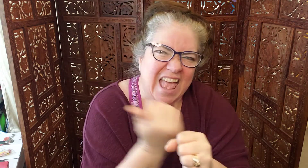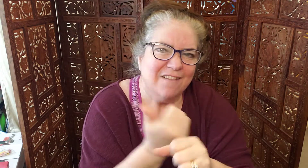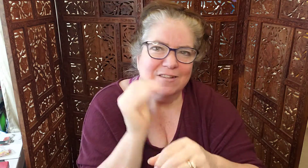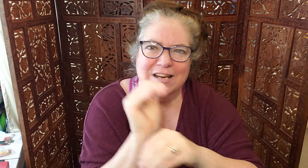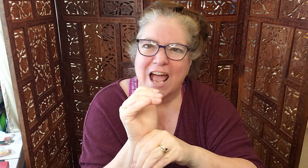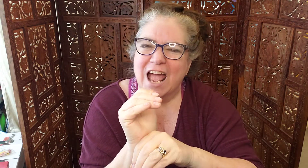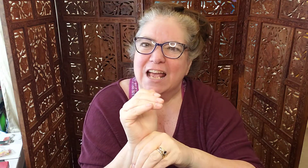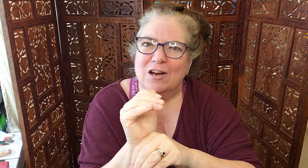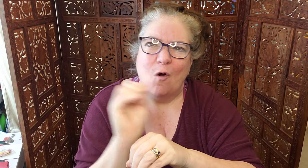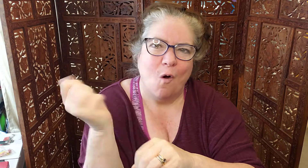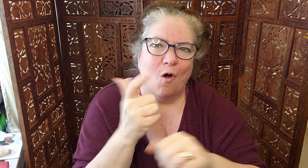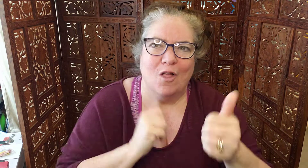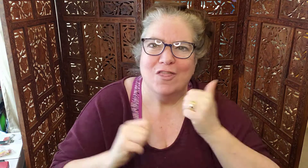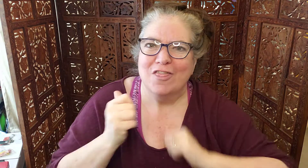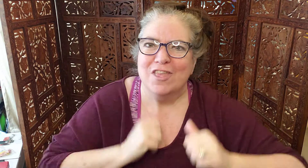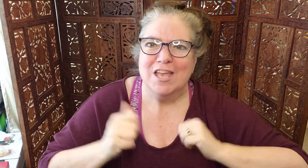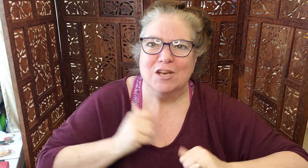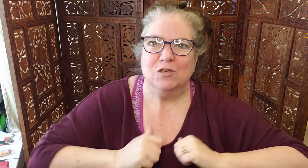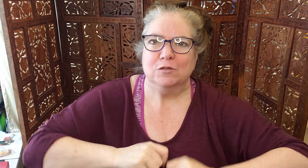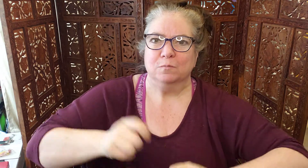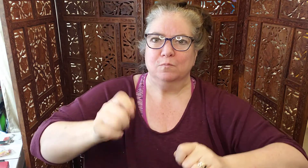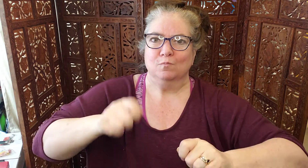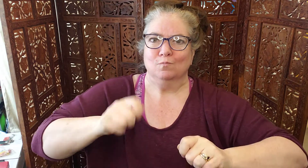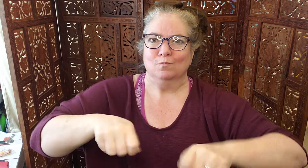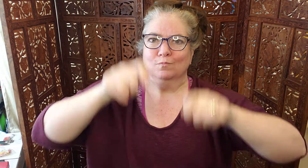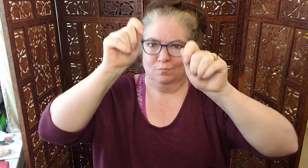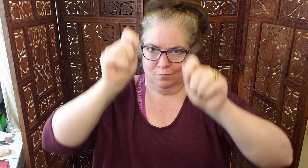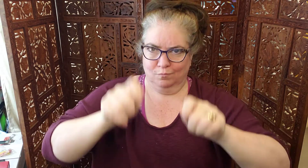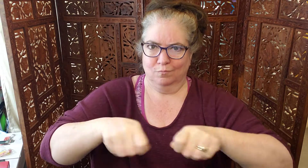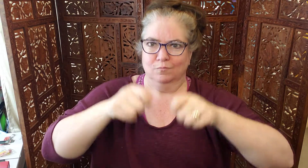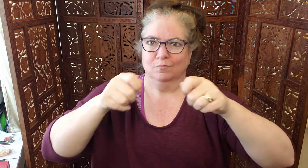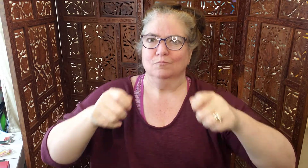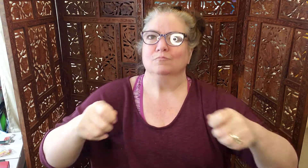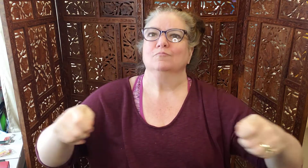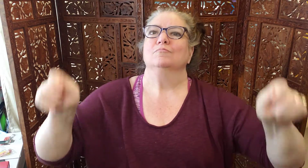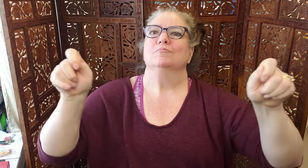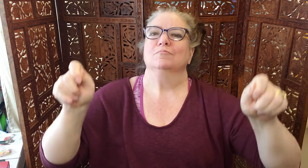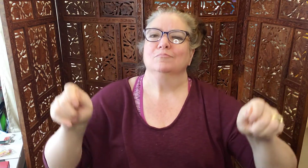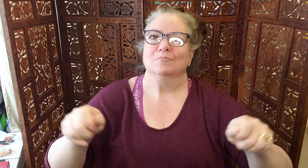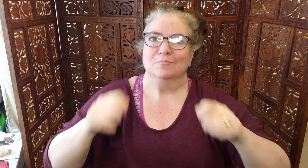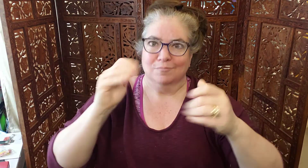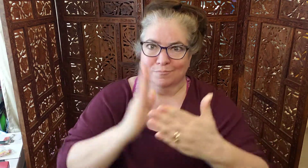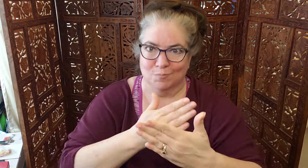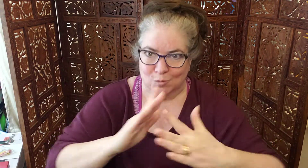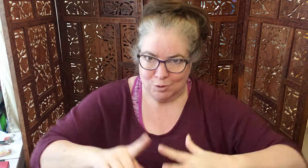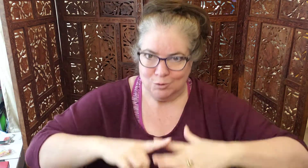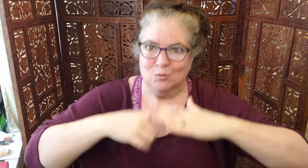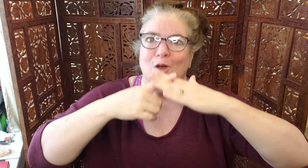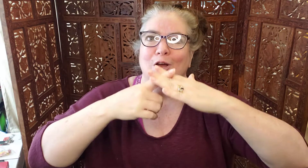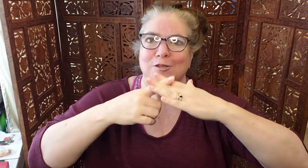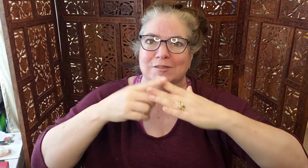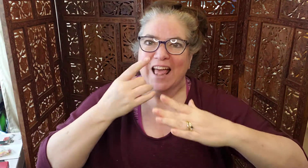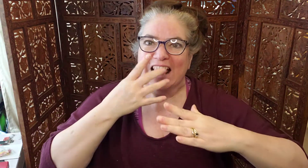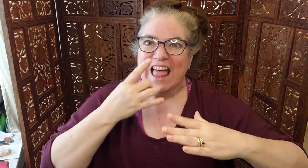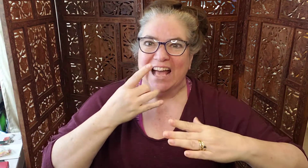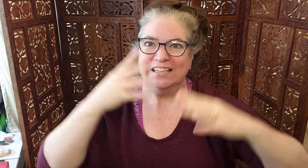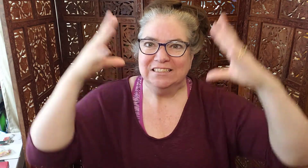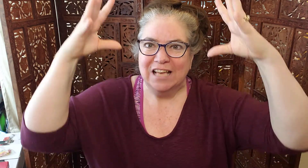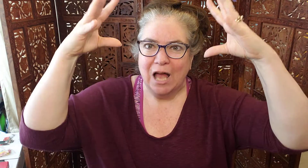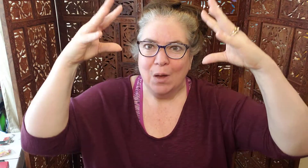Times Square, conductors raise their batons and the lights dim